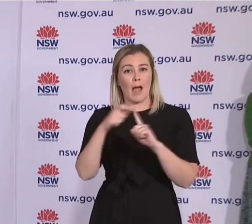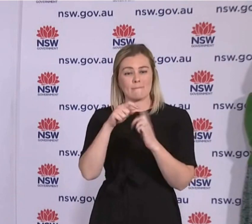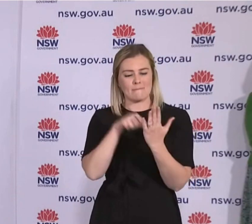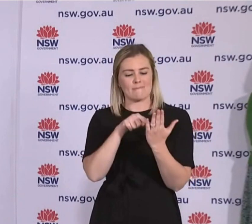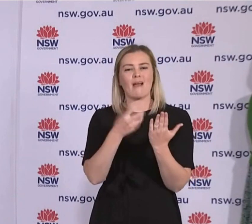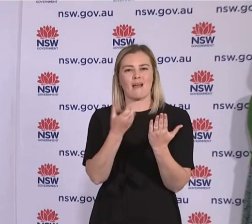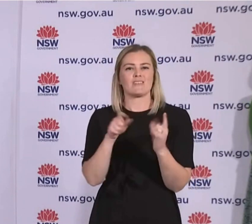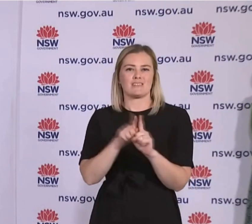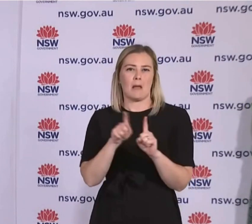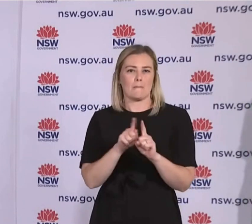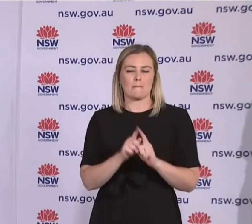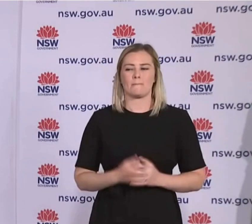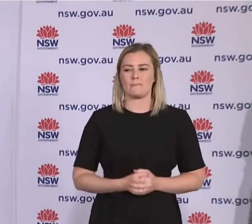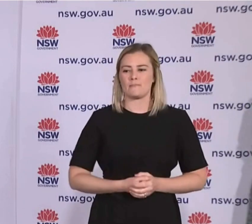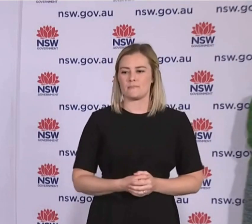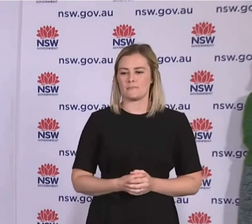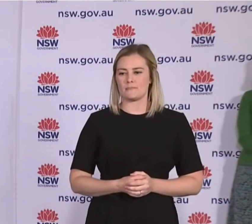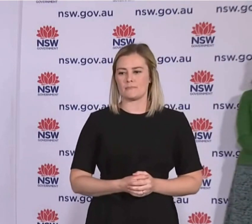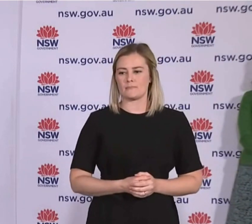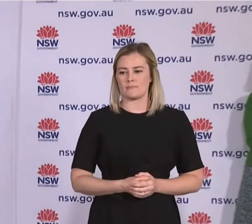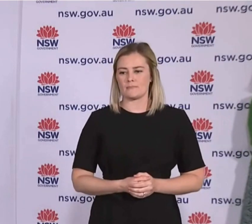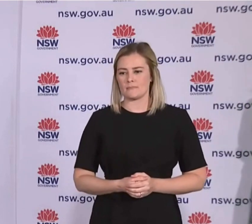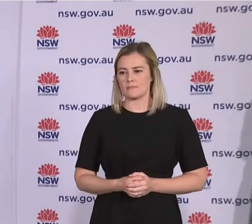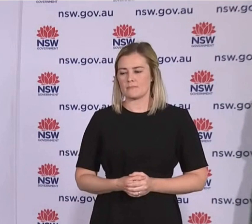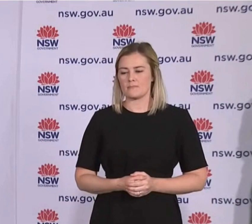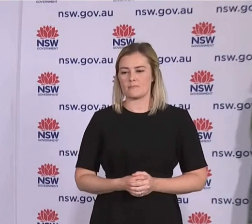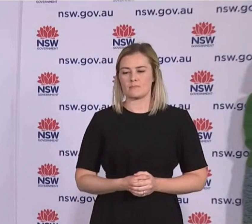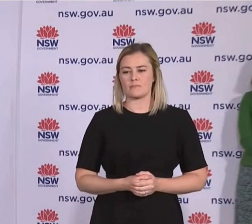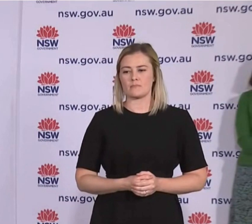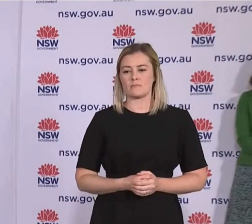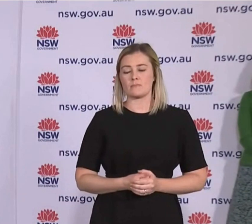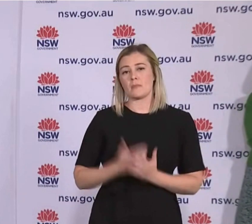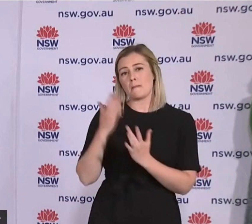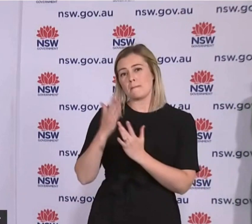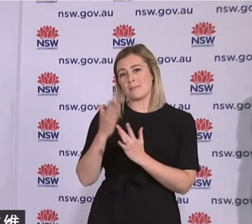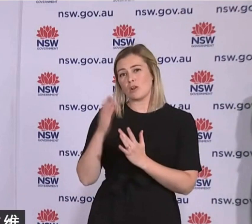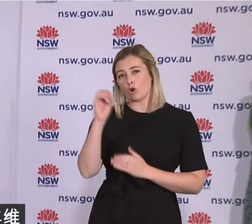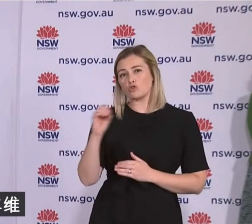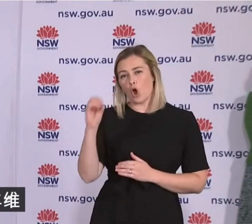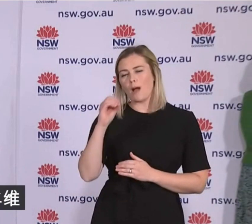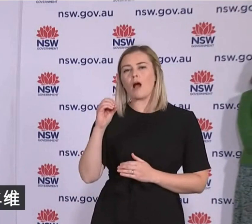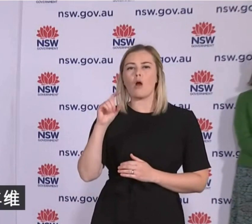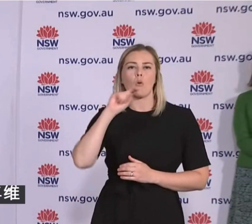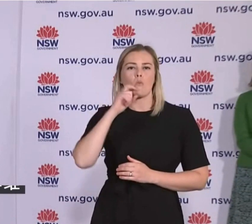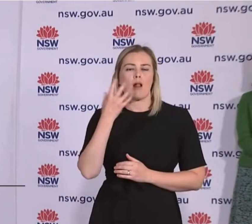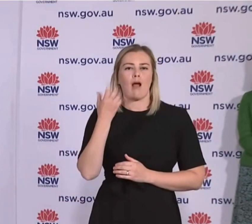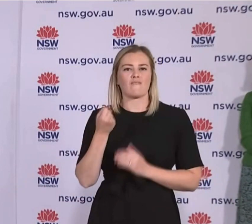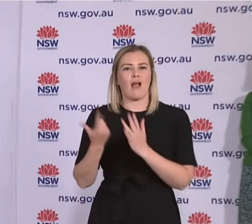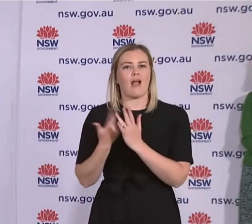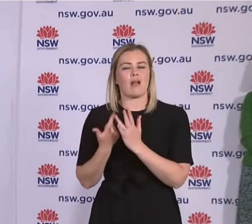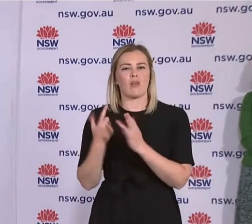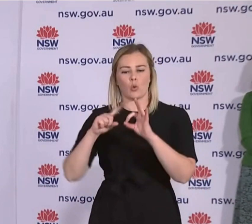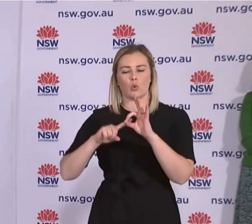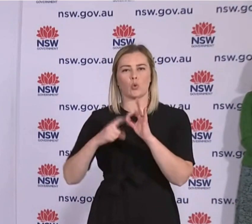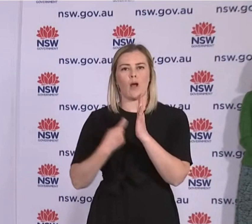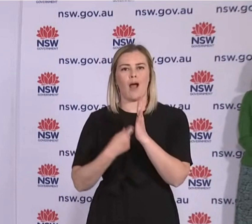is a feature that we'll be implementing towards the middle of October will be another QR code. So these are